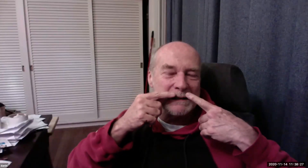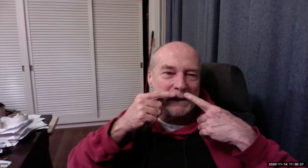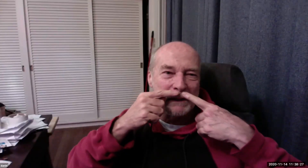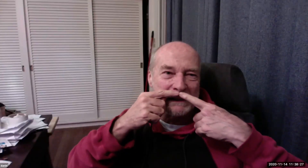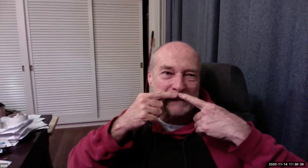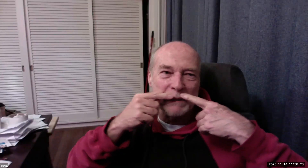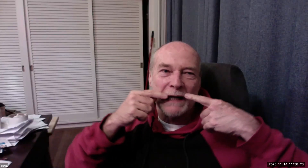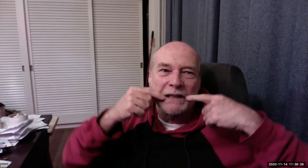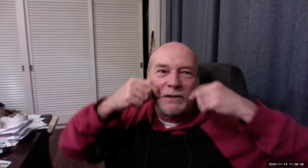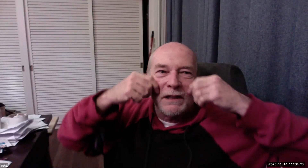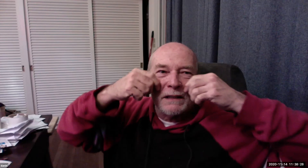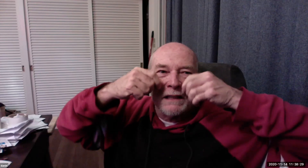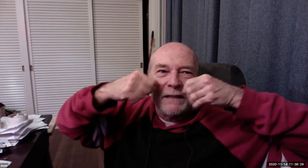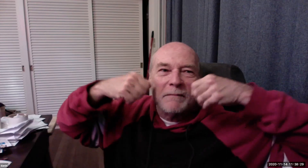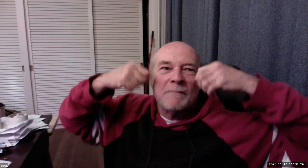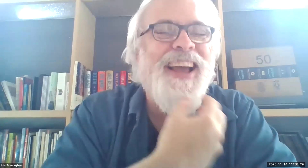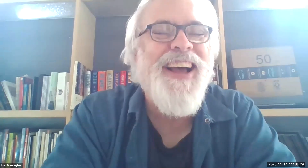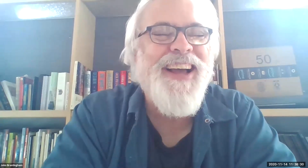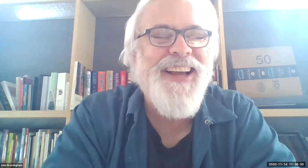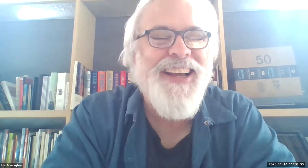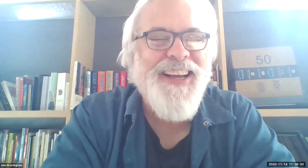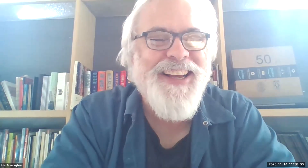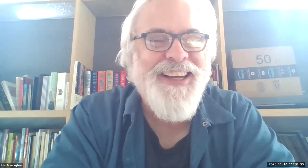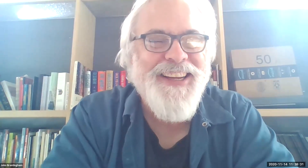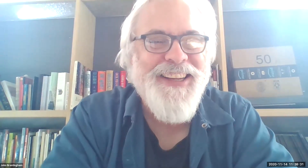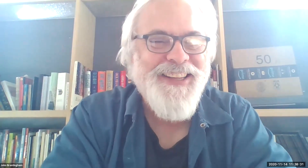mask, the mustache black. So that